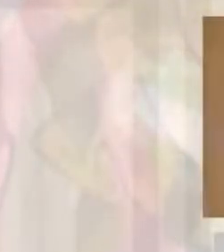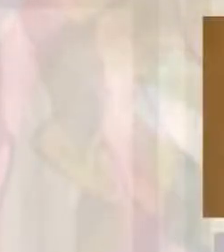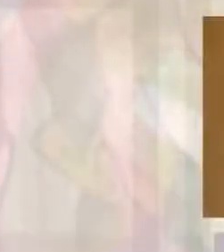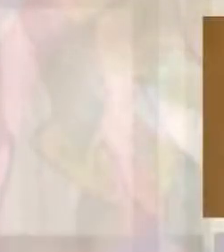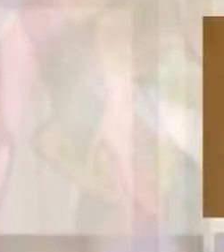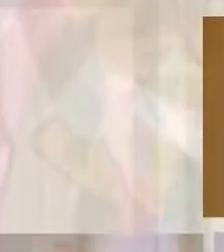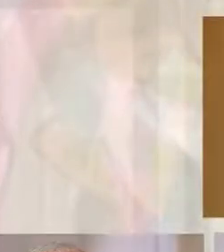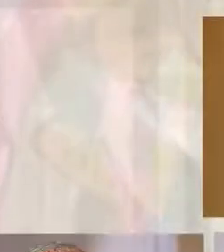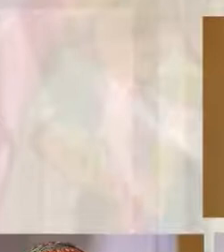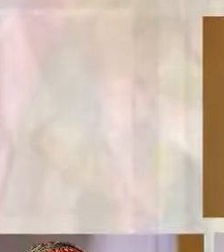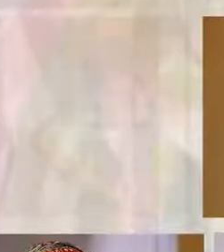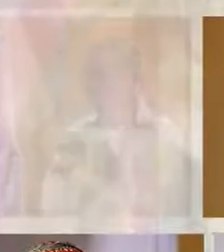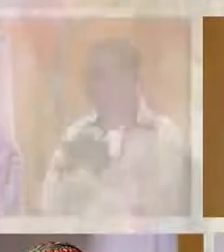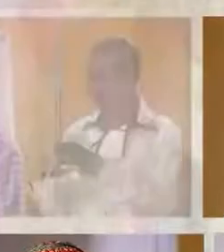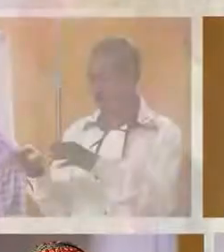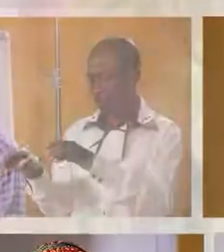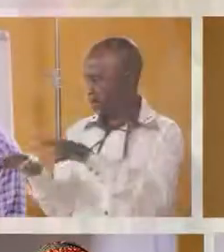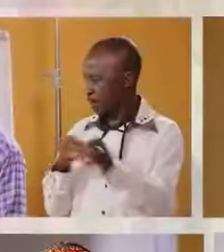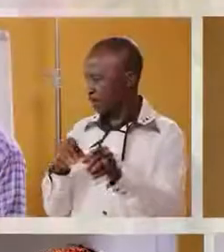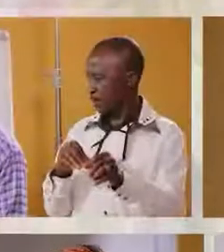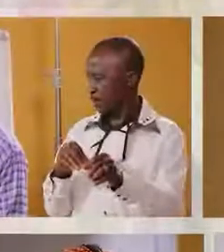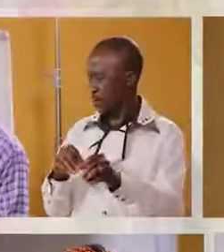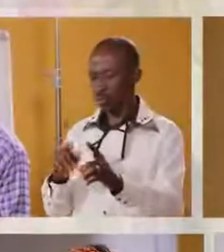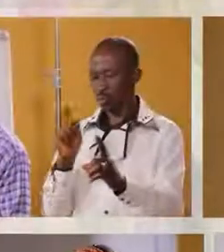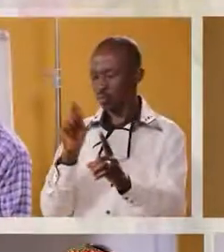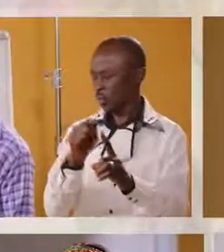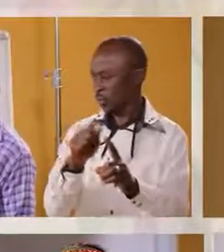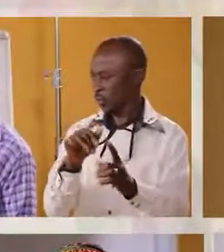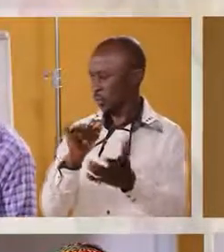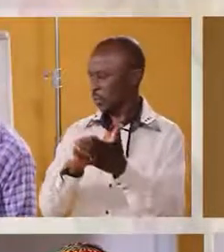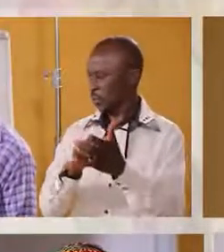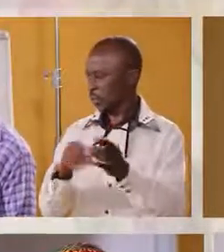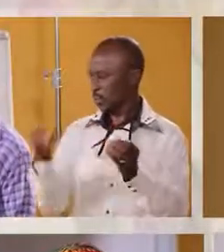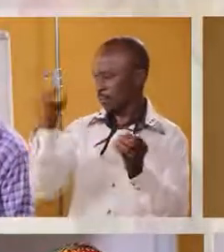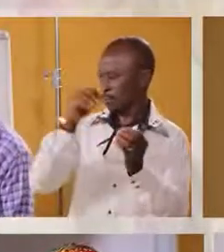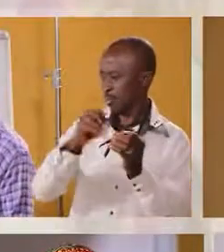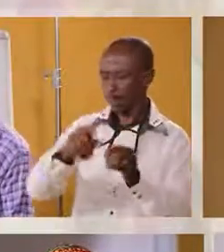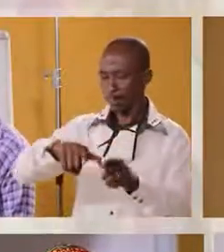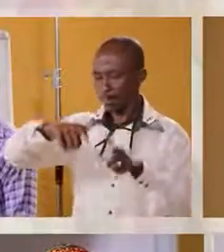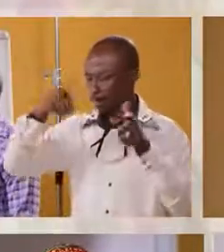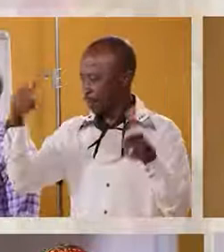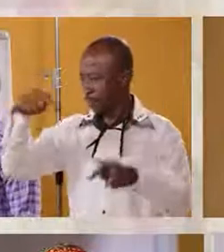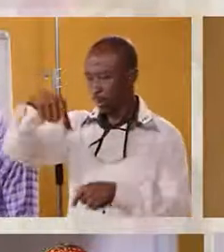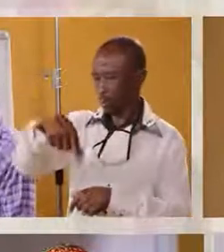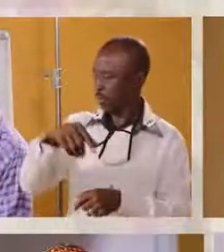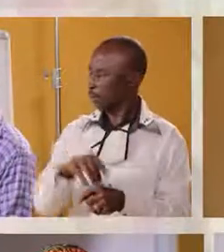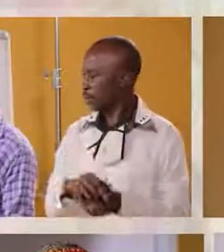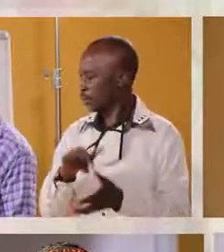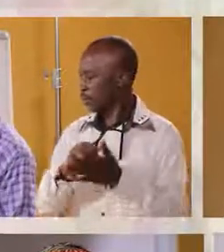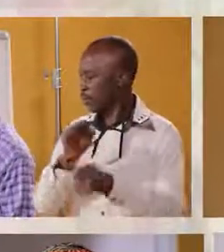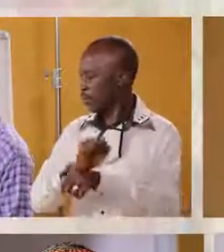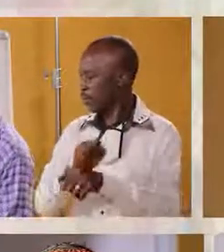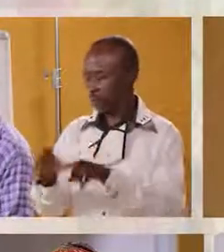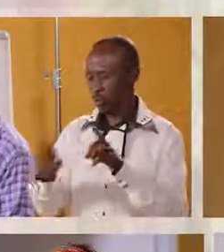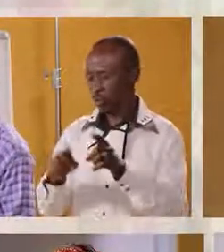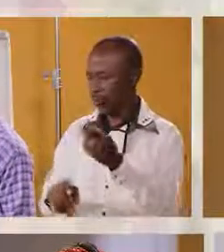to the next point. We should ensure whatever we see is clear. That means work is being